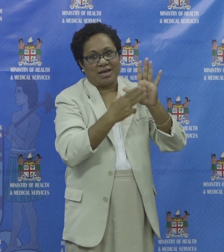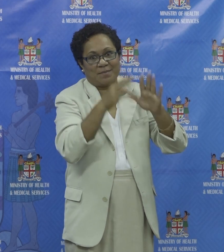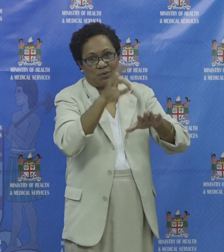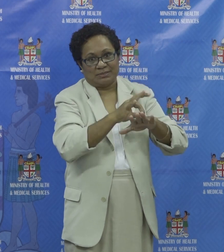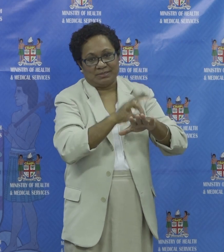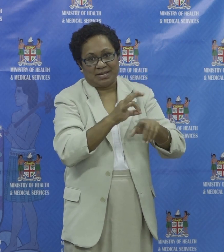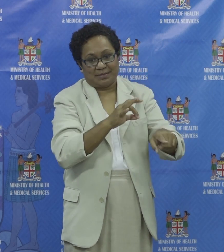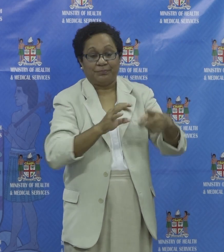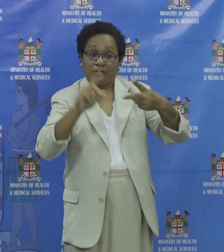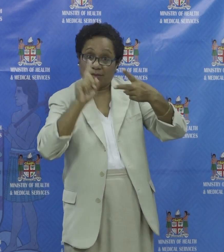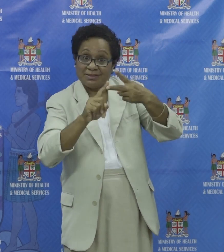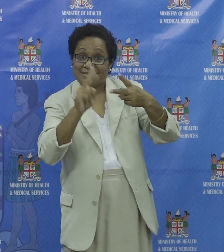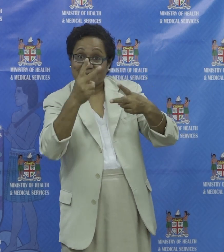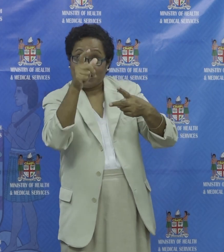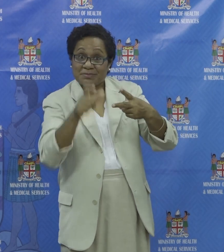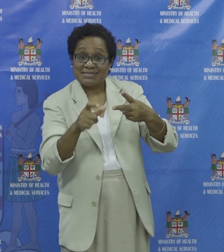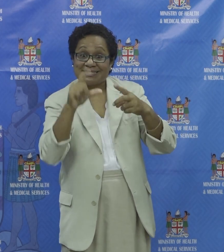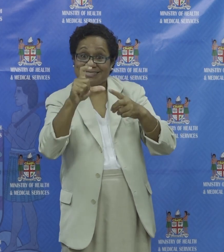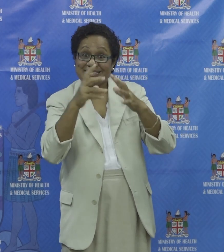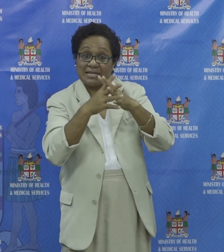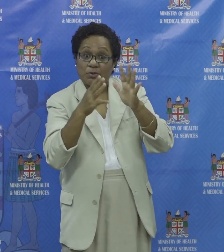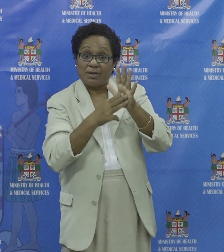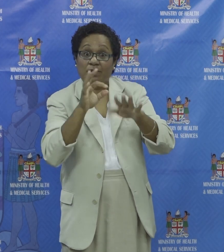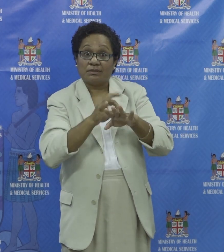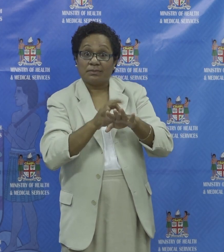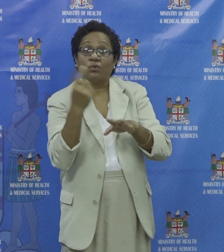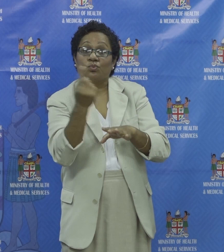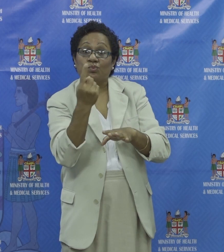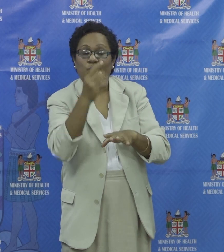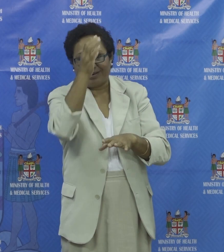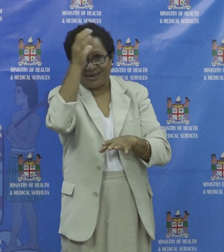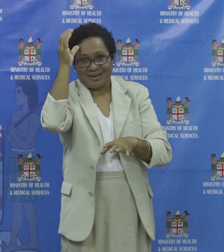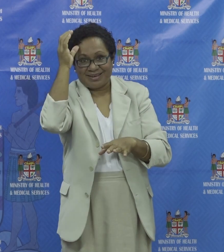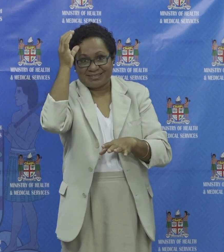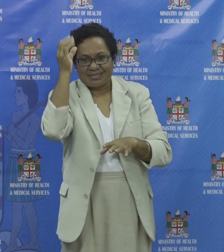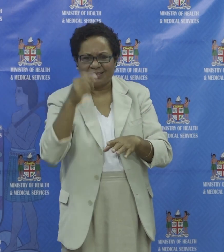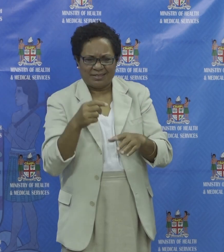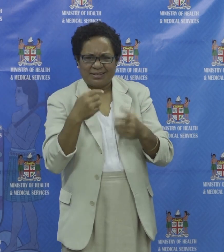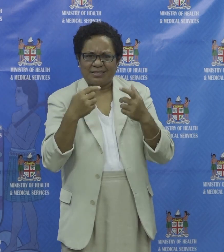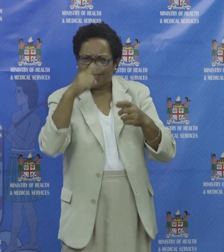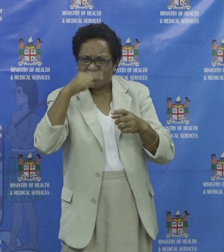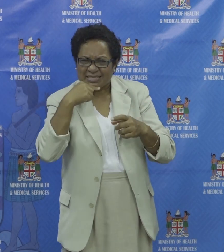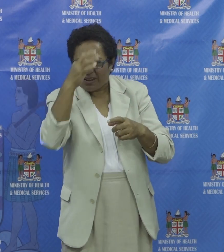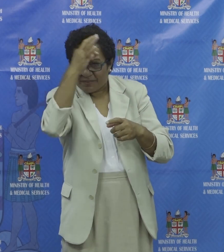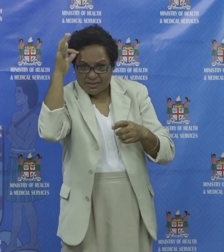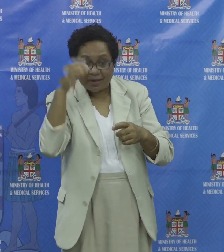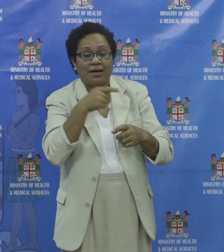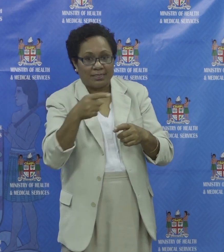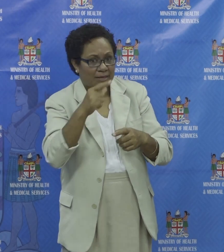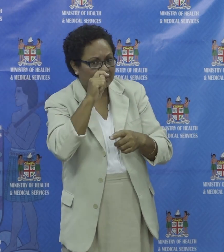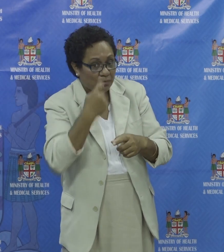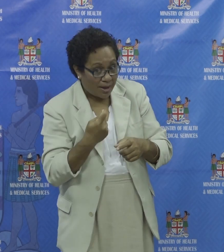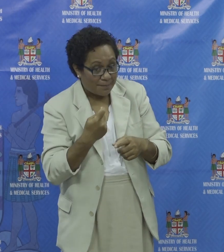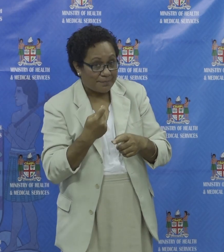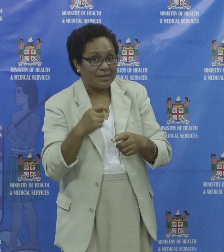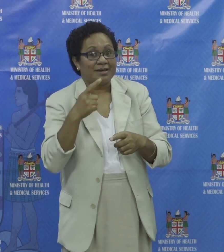The second case at the CWM hospital is a nurse. She developed symptoms and was swabbed and isolated as part of the hospital's